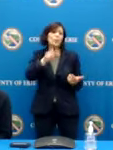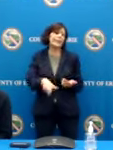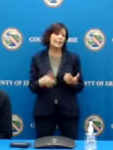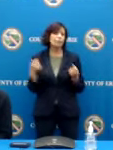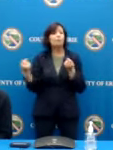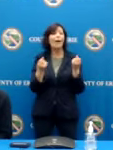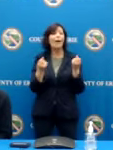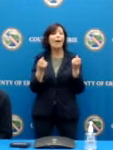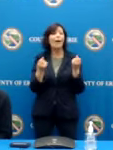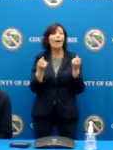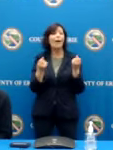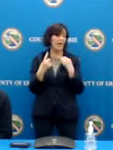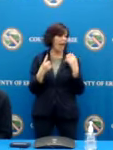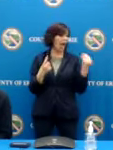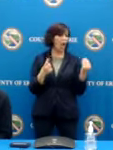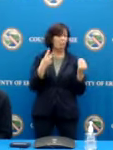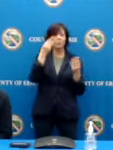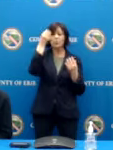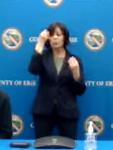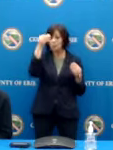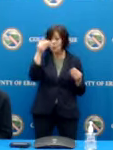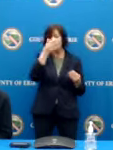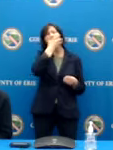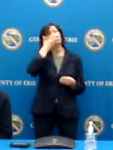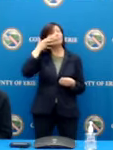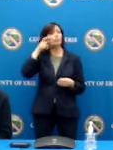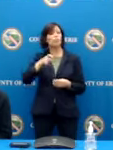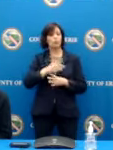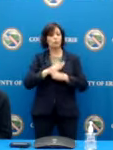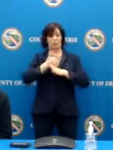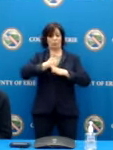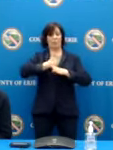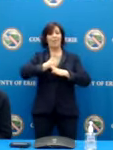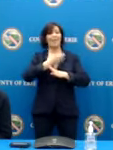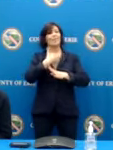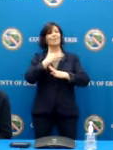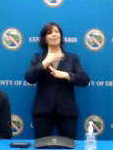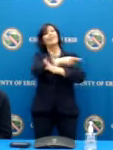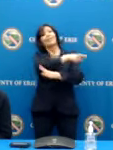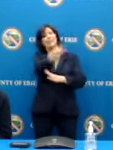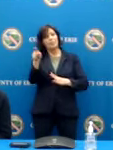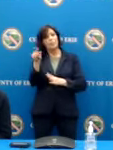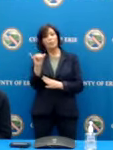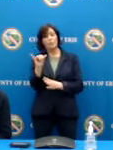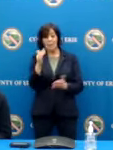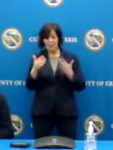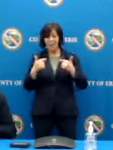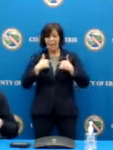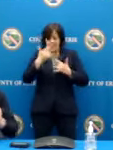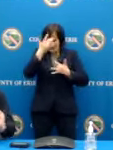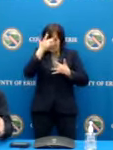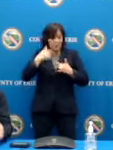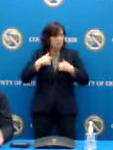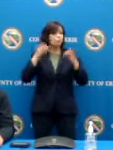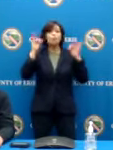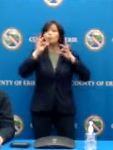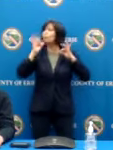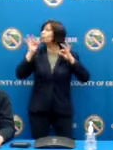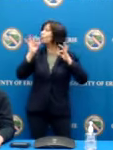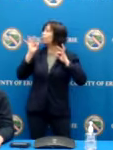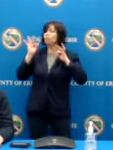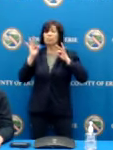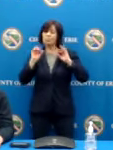you're driving, but if you're going out into the store, you should have a mask on to protect yourself as well as to protect others, because you may actually have